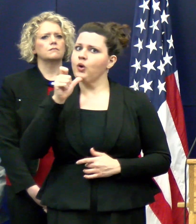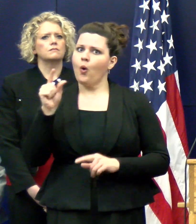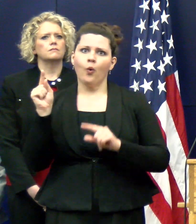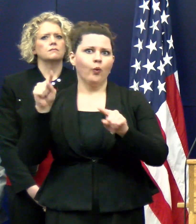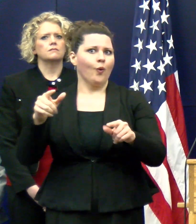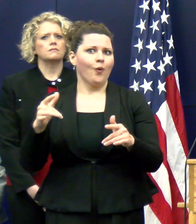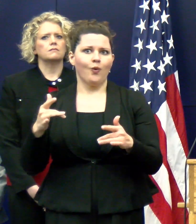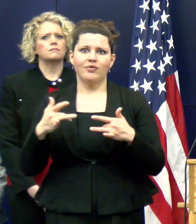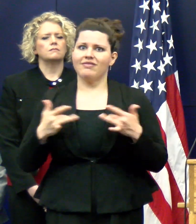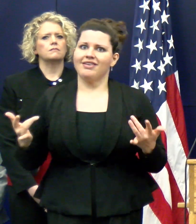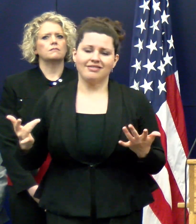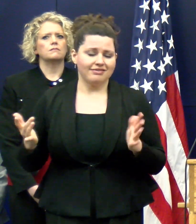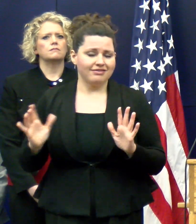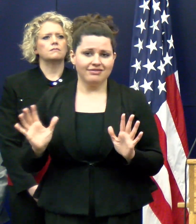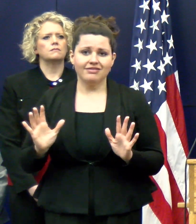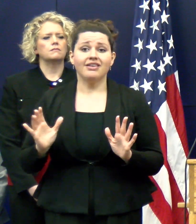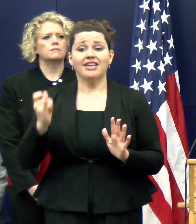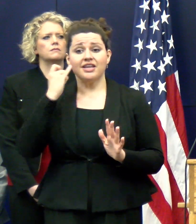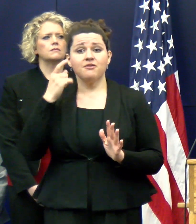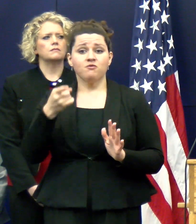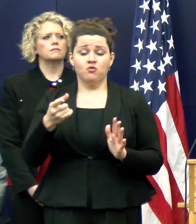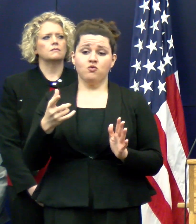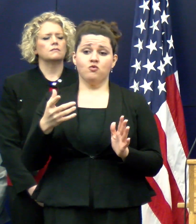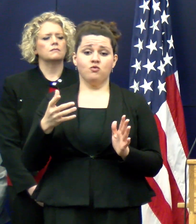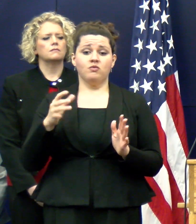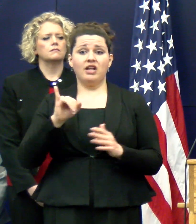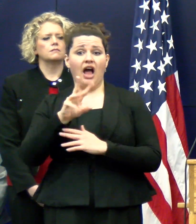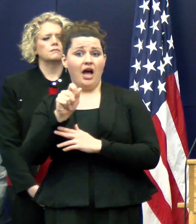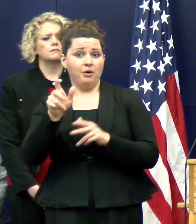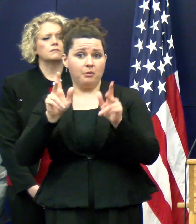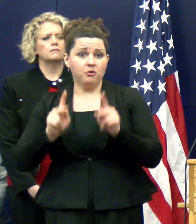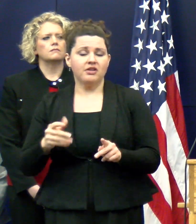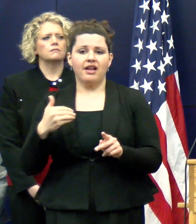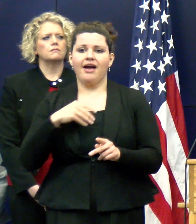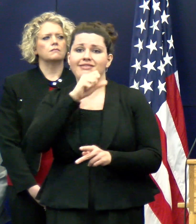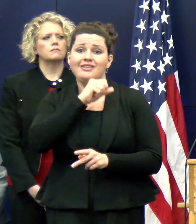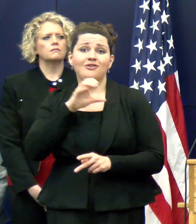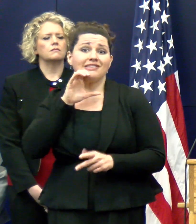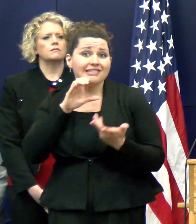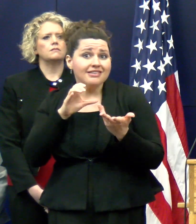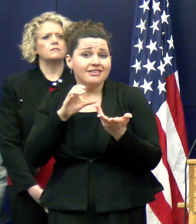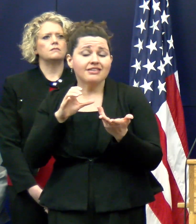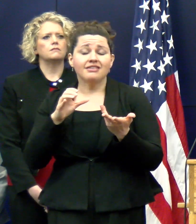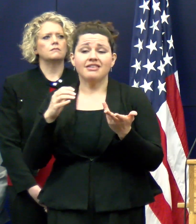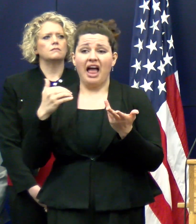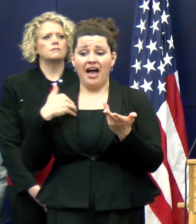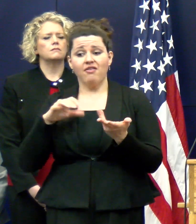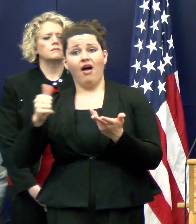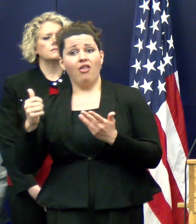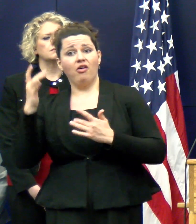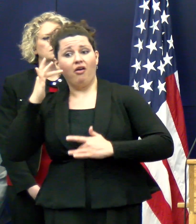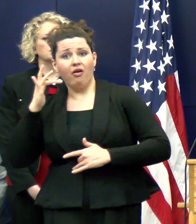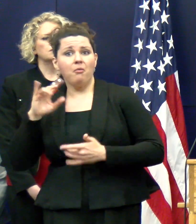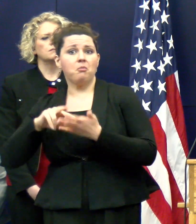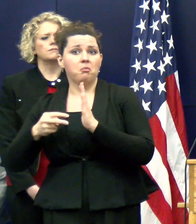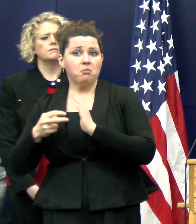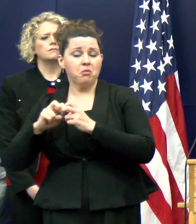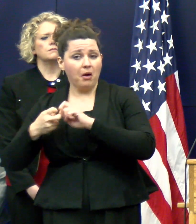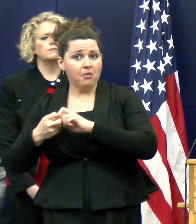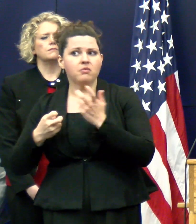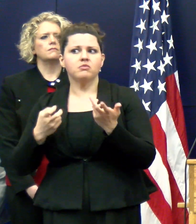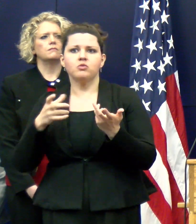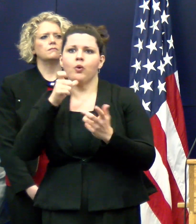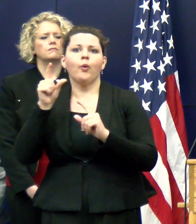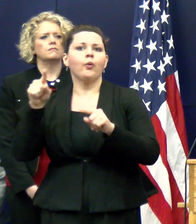large event. If you are a vulnerable Iowan, a senior with underlying conditions, you should not attend large events.